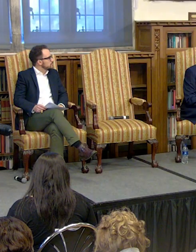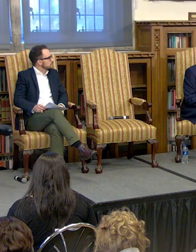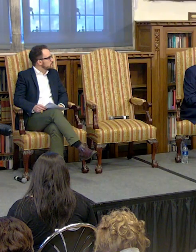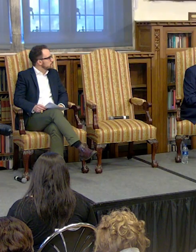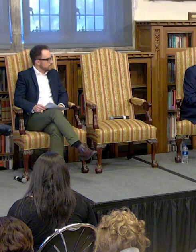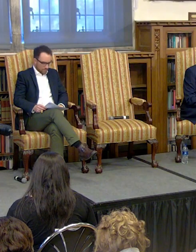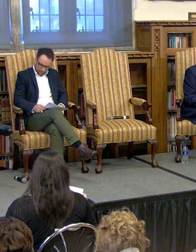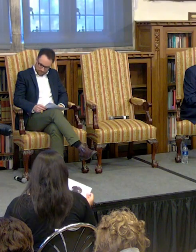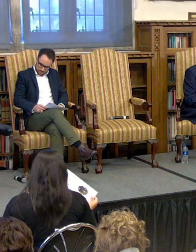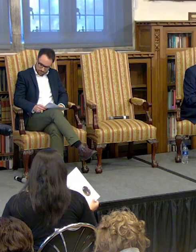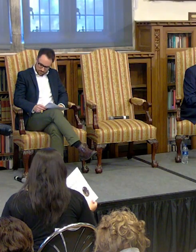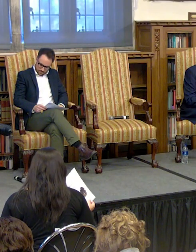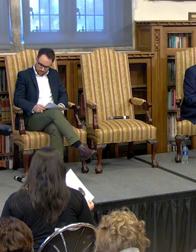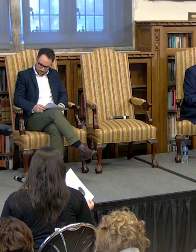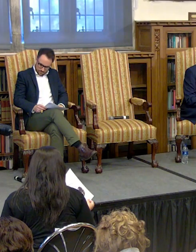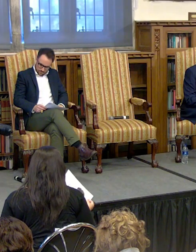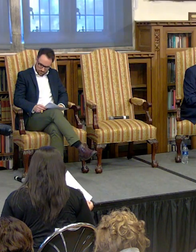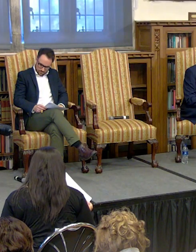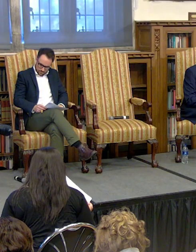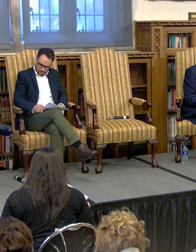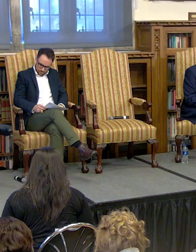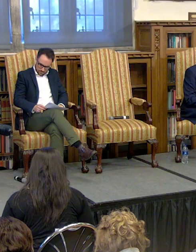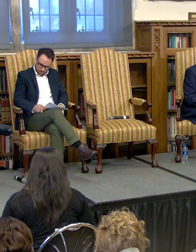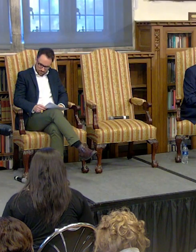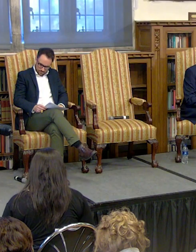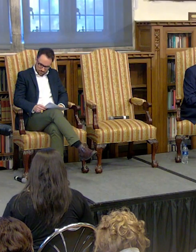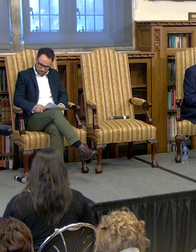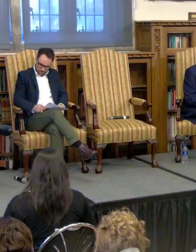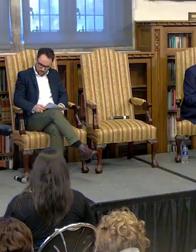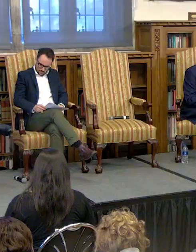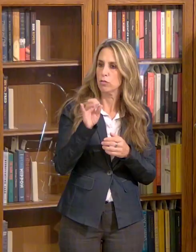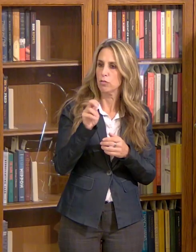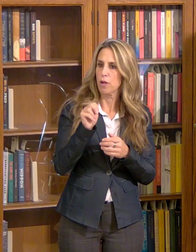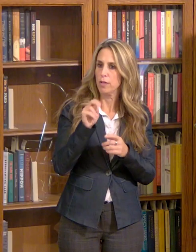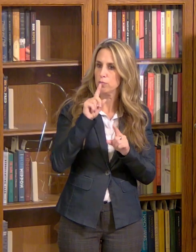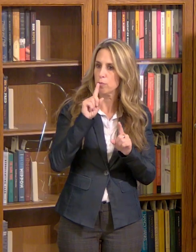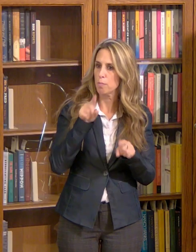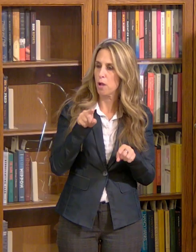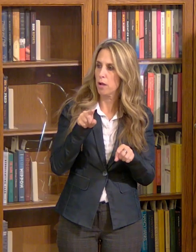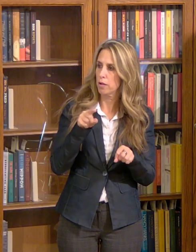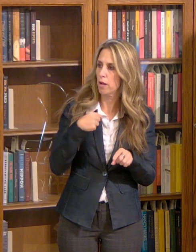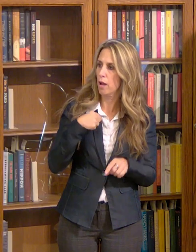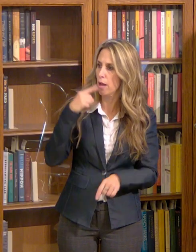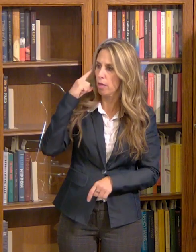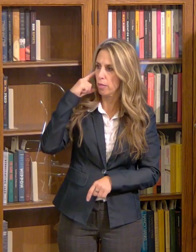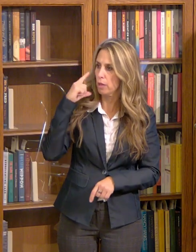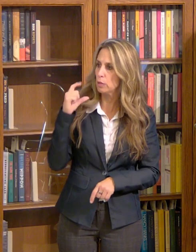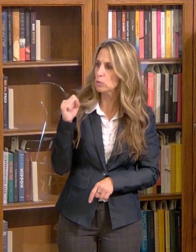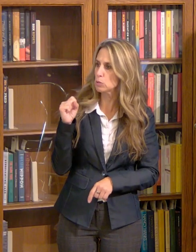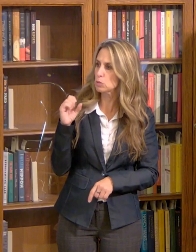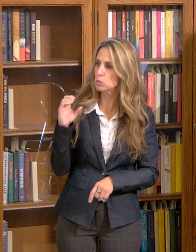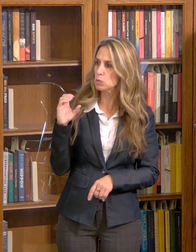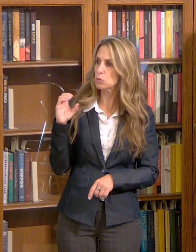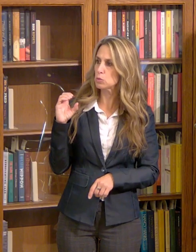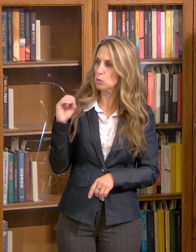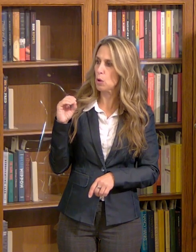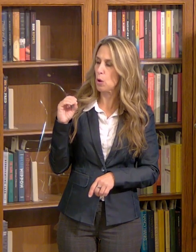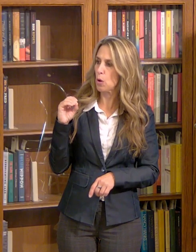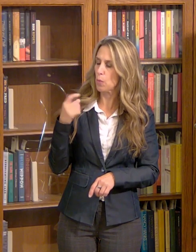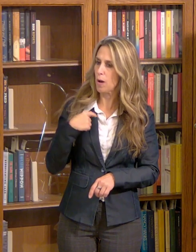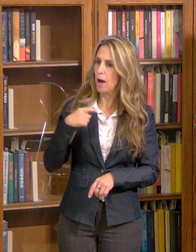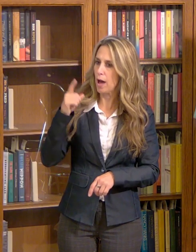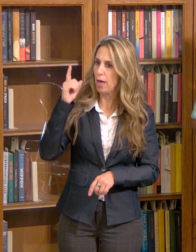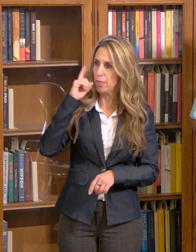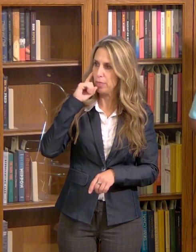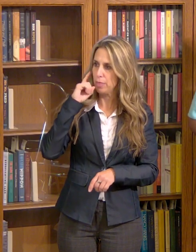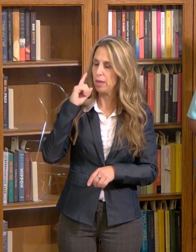teaching and your writing Dr Franklin replied that I think so and I think it affected the way I